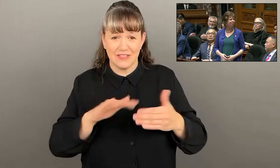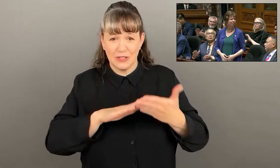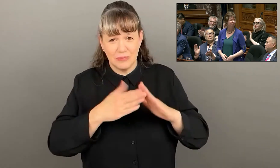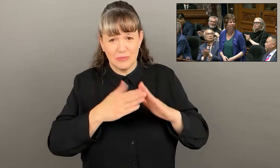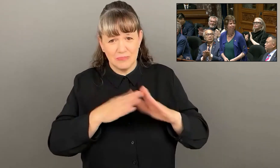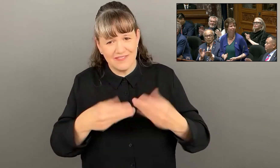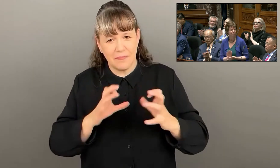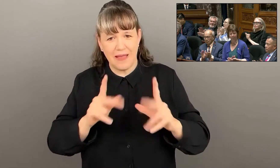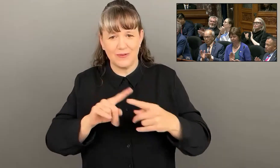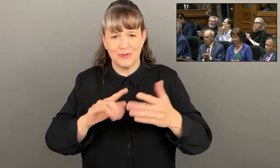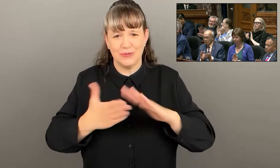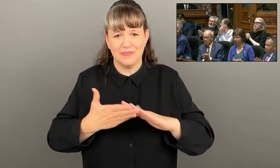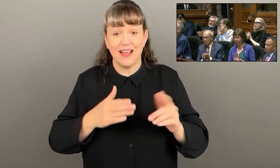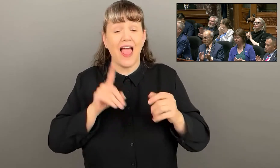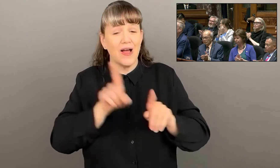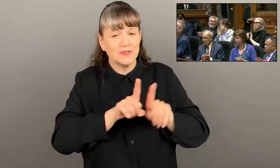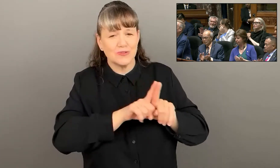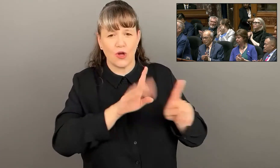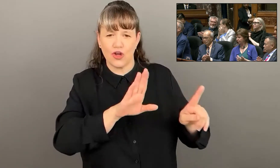welcome?